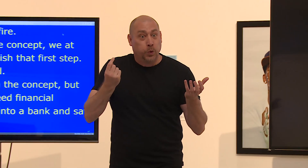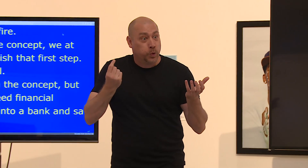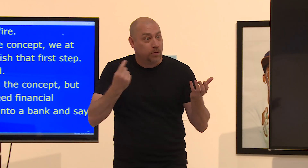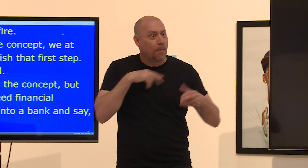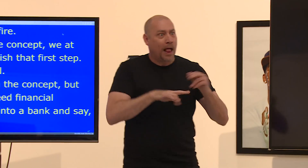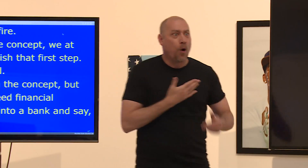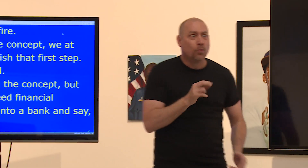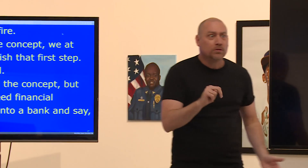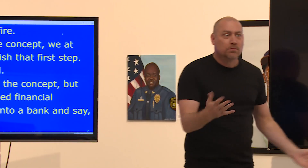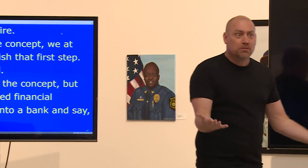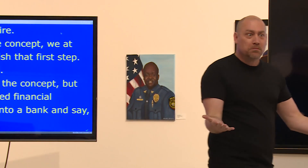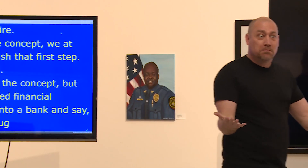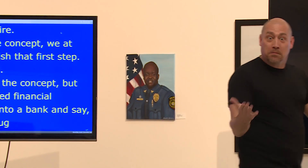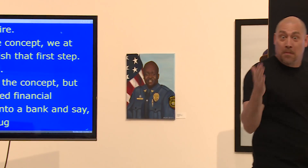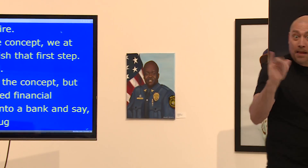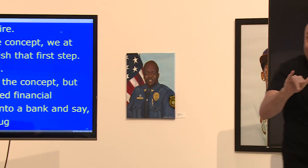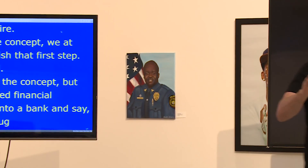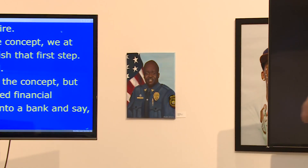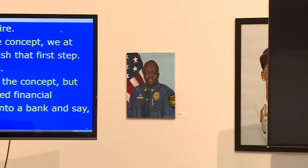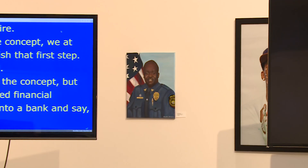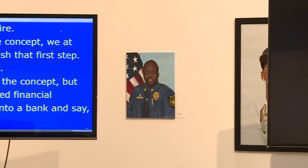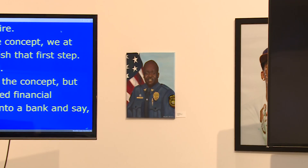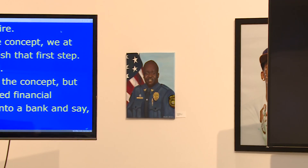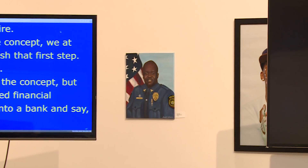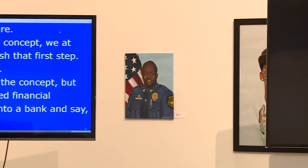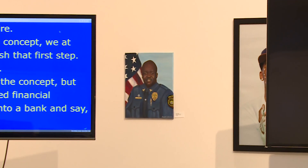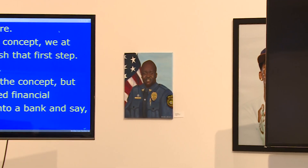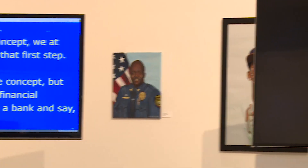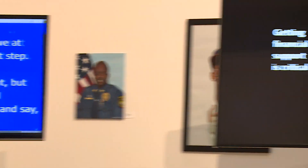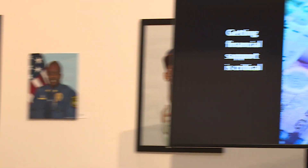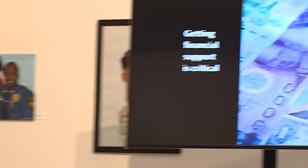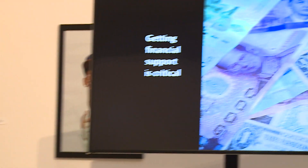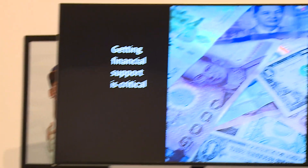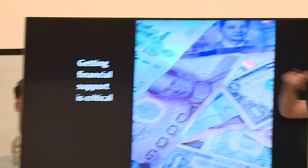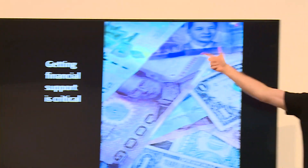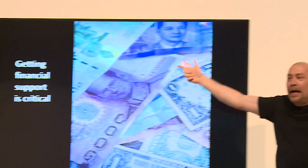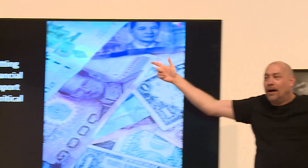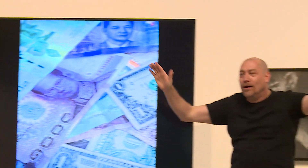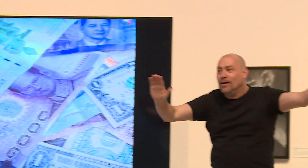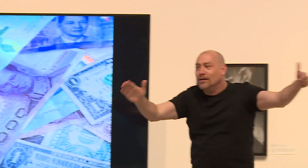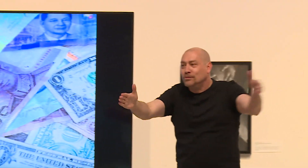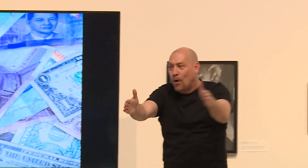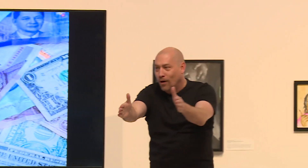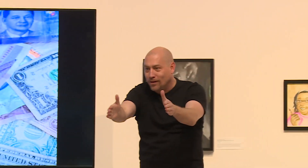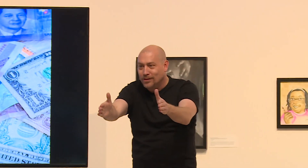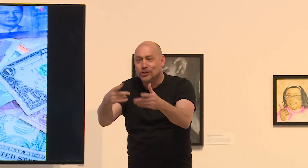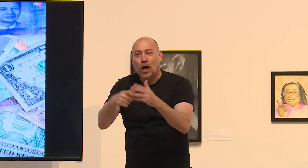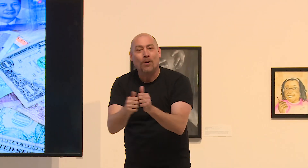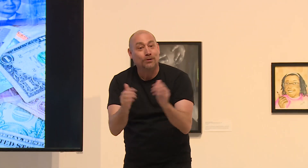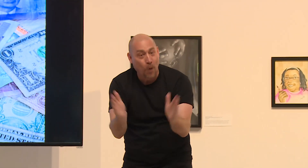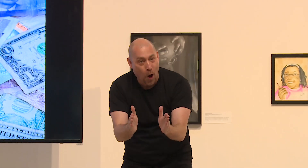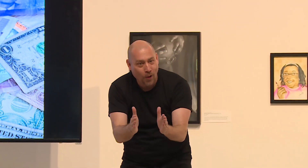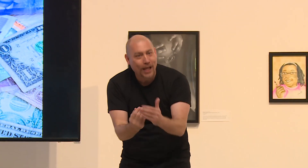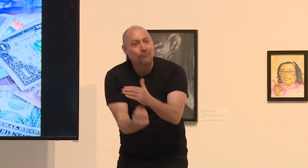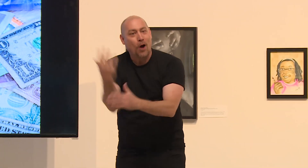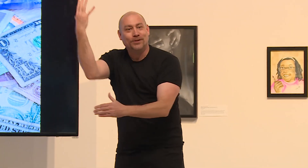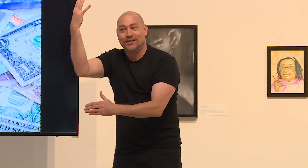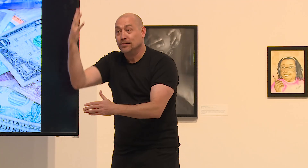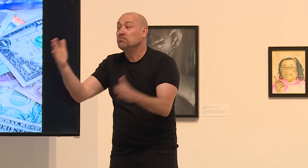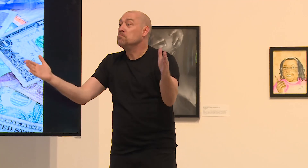do that. You can't just use the pizza dough. You have to think about the entirety, the big picture,